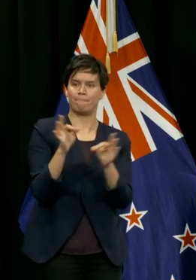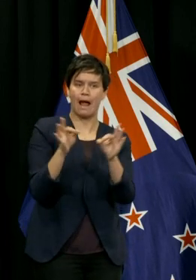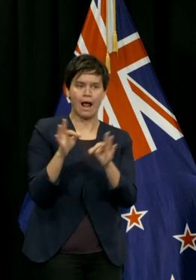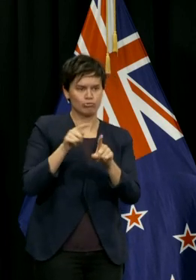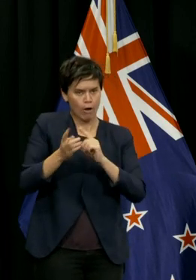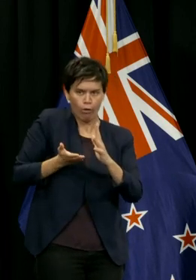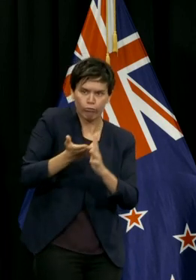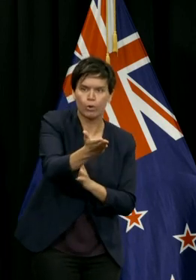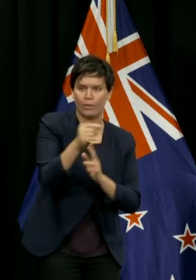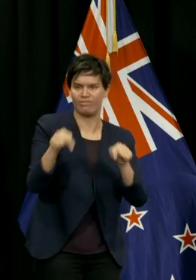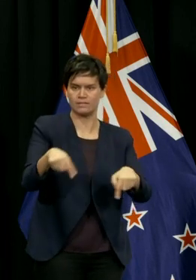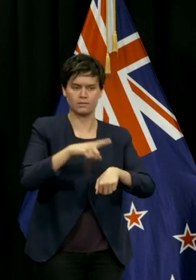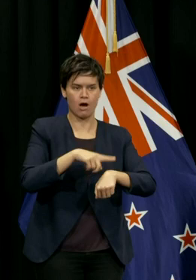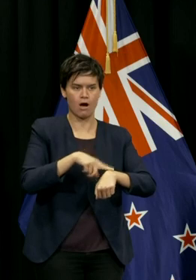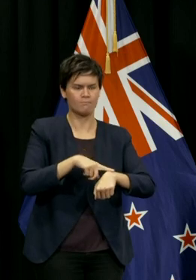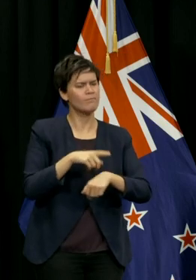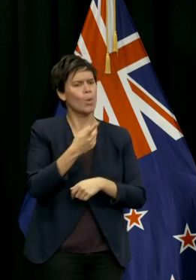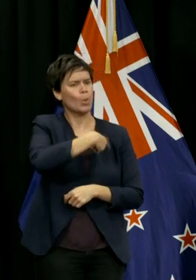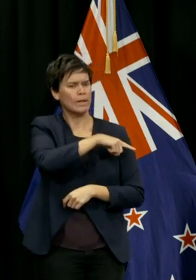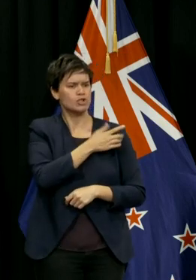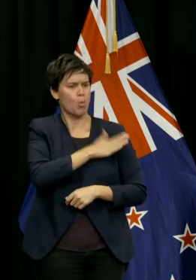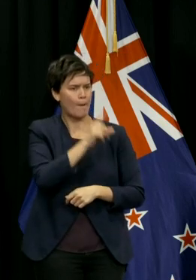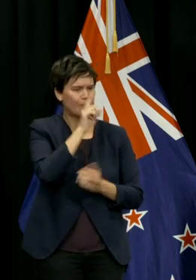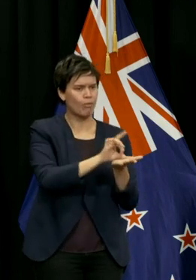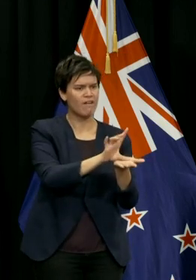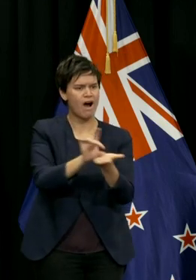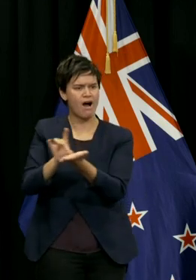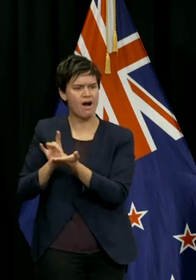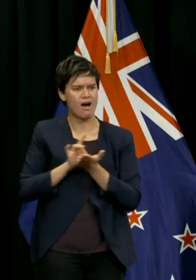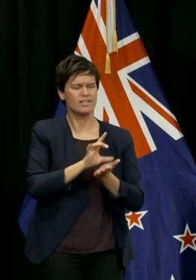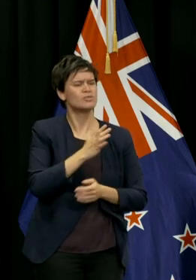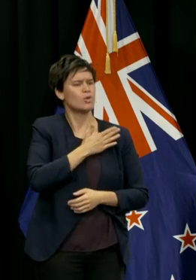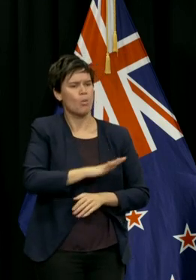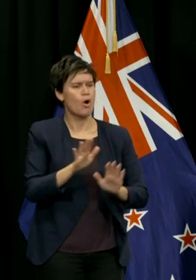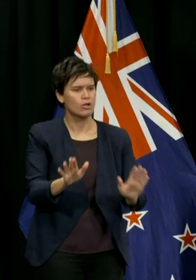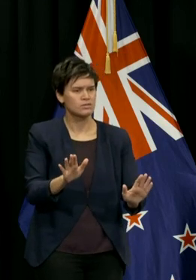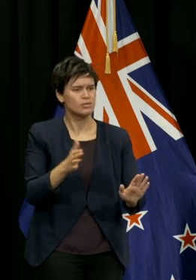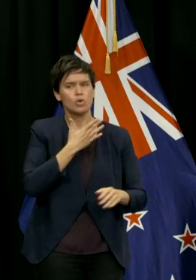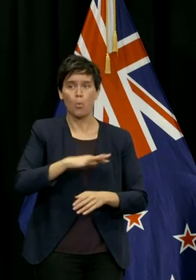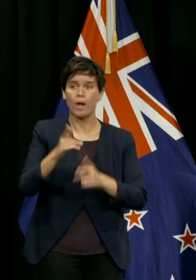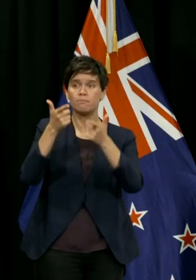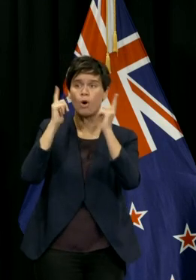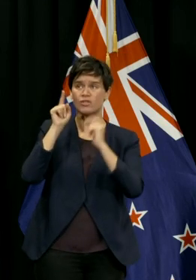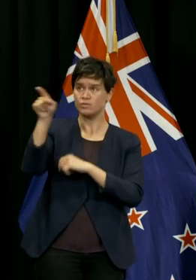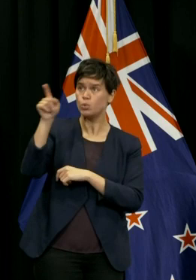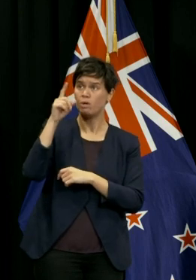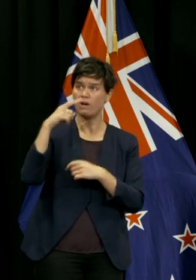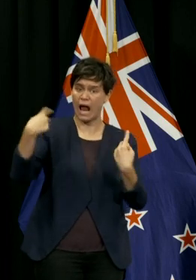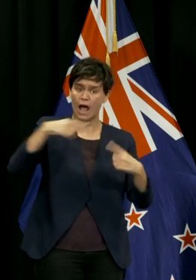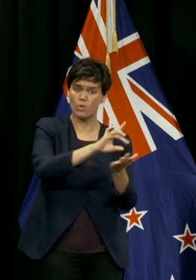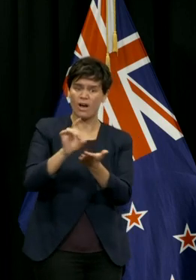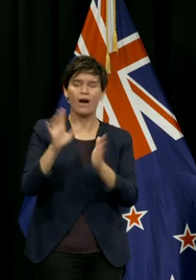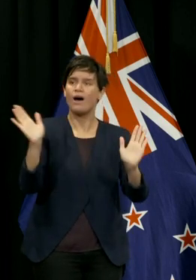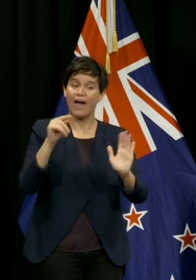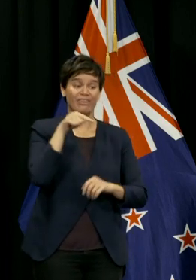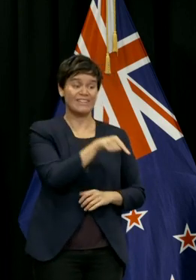We do not want people to be laid off. We do not want employers to think they have to lay off their staff, and the scheme is